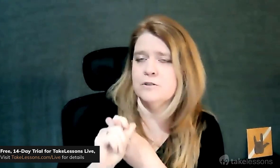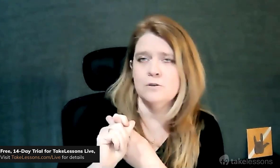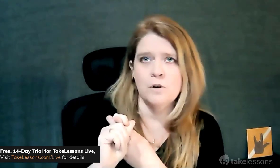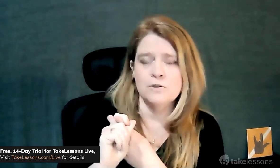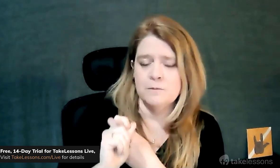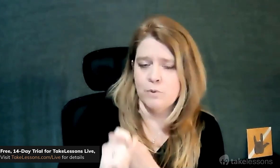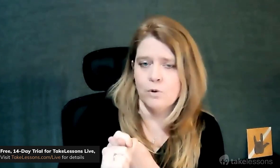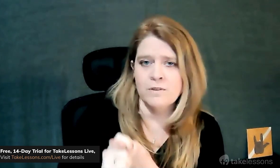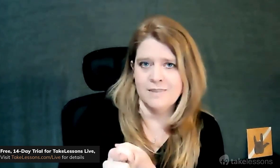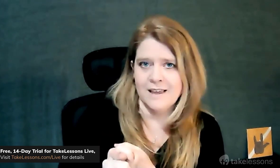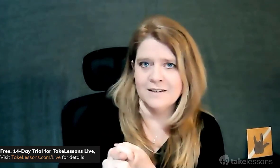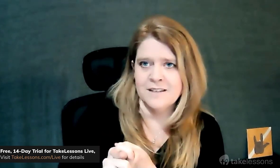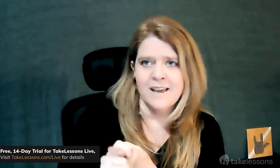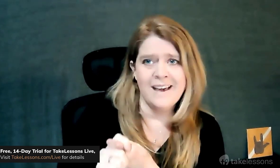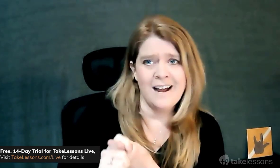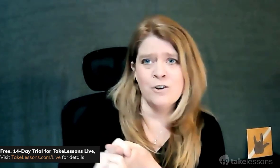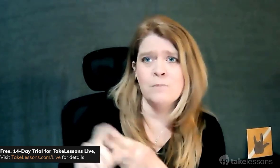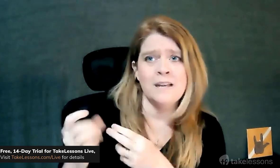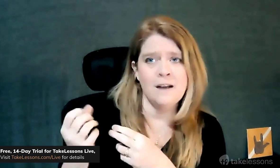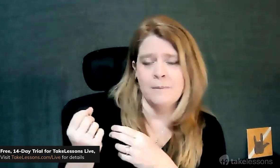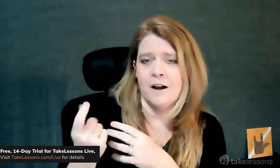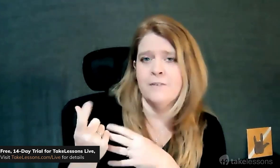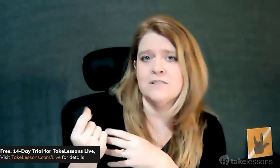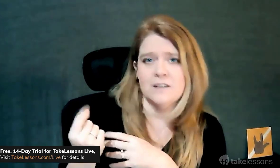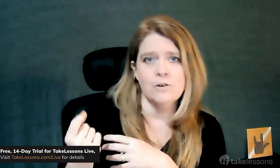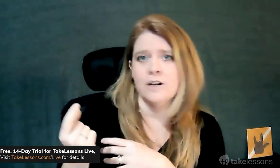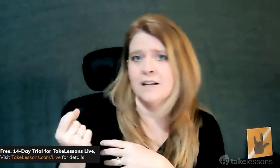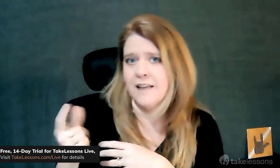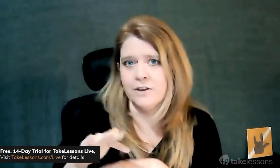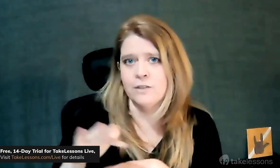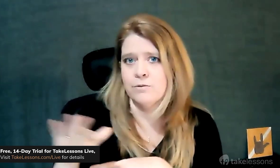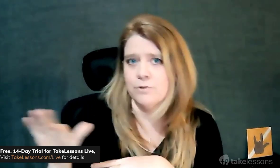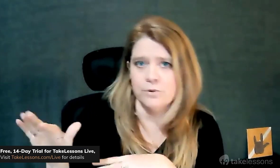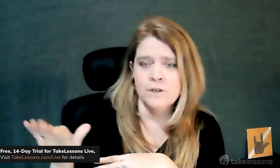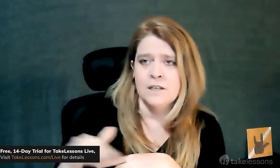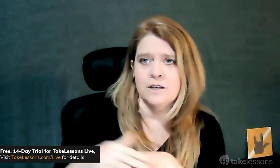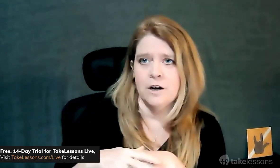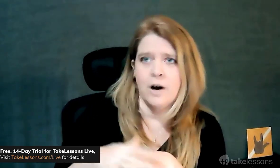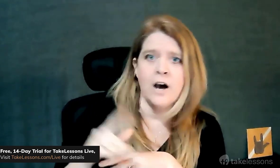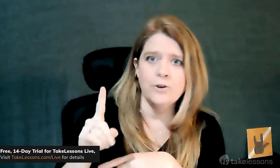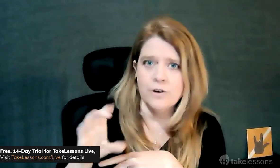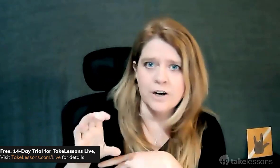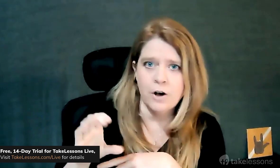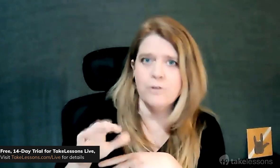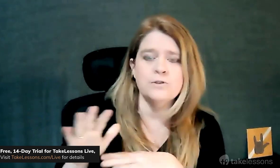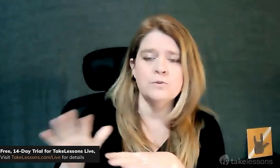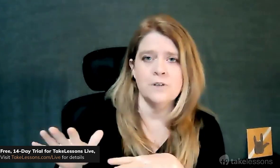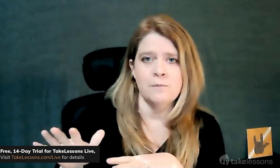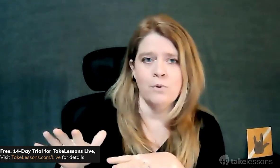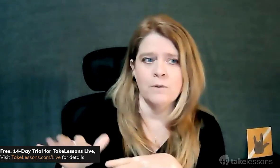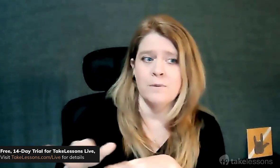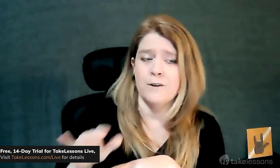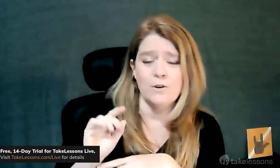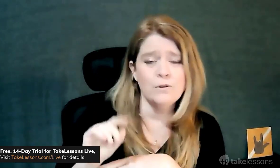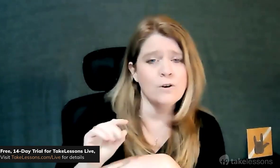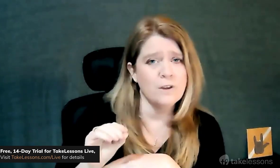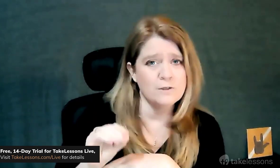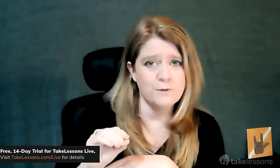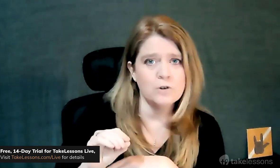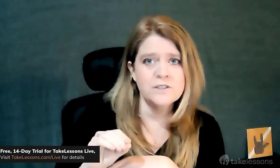most important things. And I mean, obviously learning 11 through, 100, all those are really important. But if you learn those first